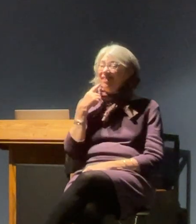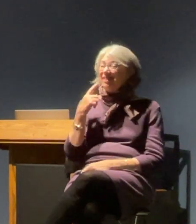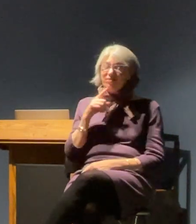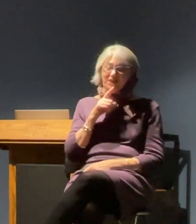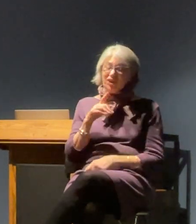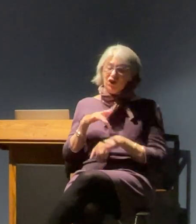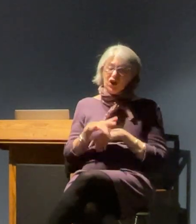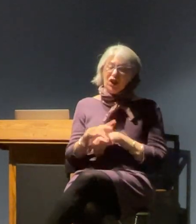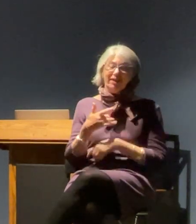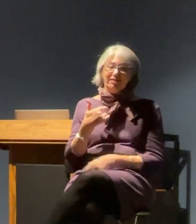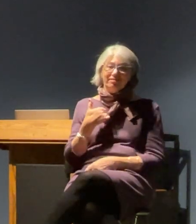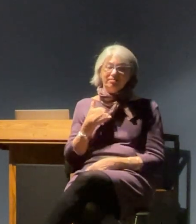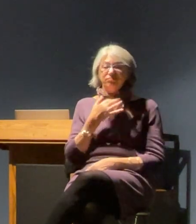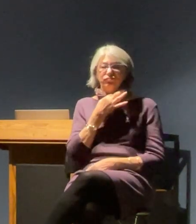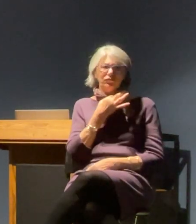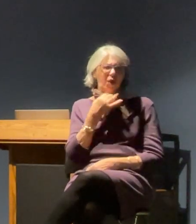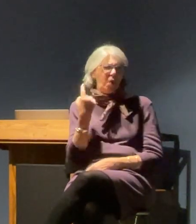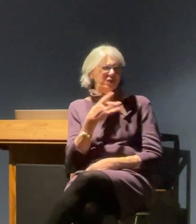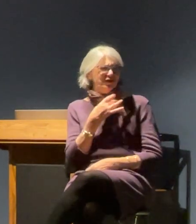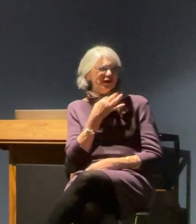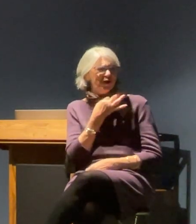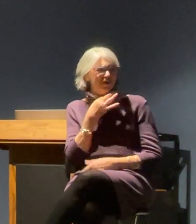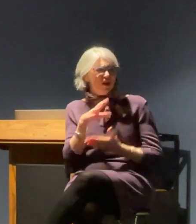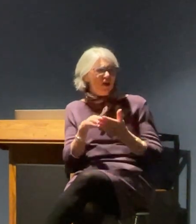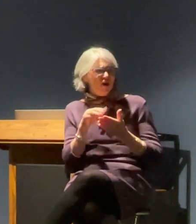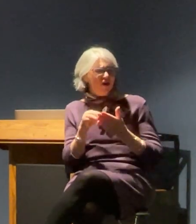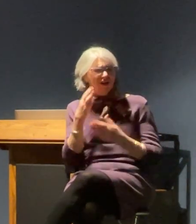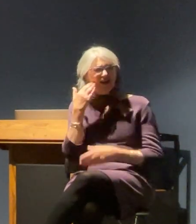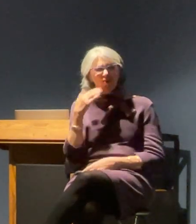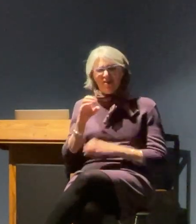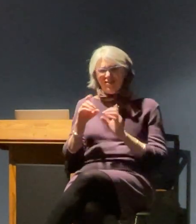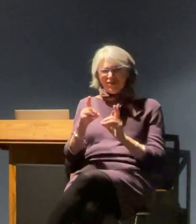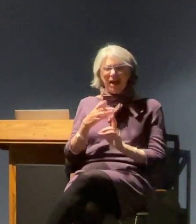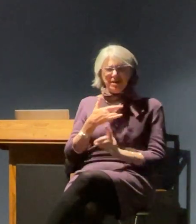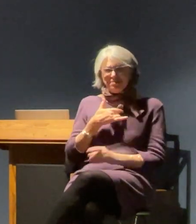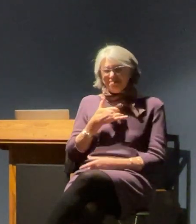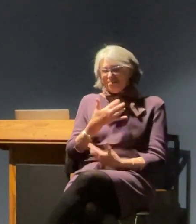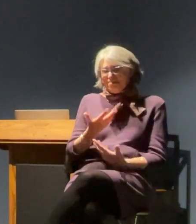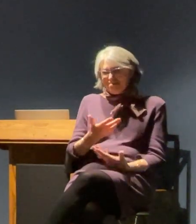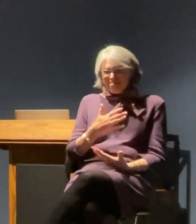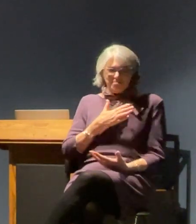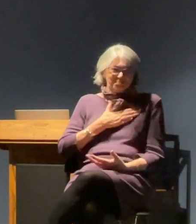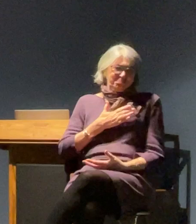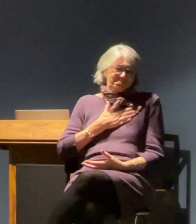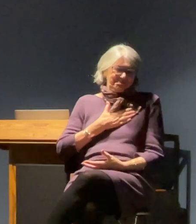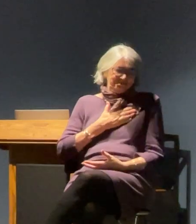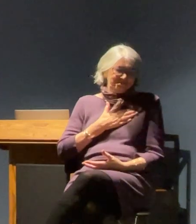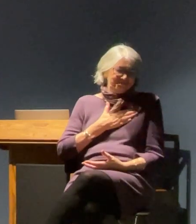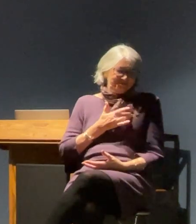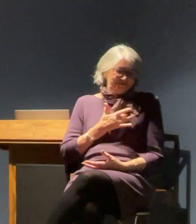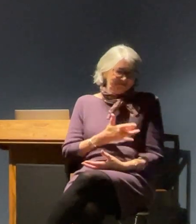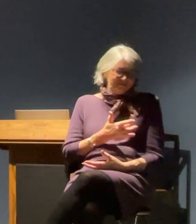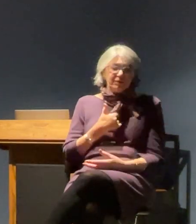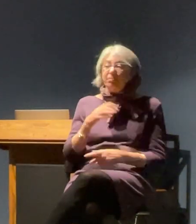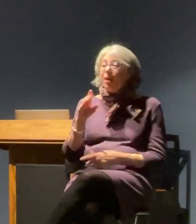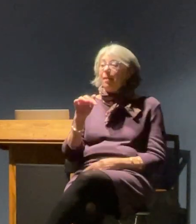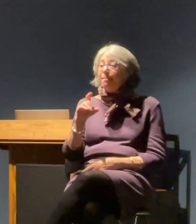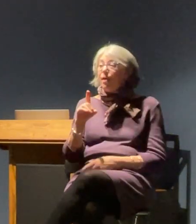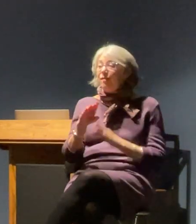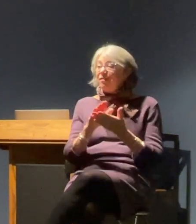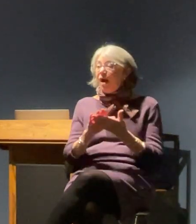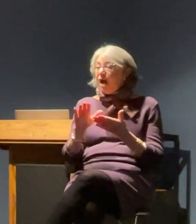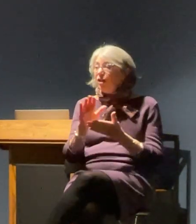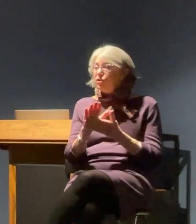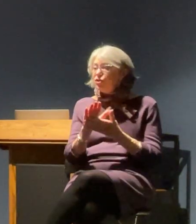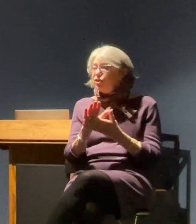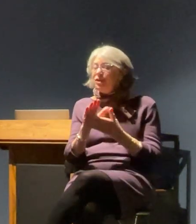on I kind of was a curious learner, so I knew education was my thing, but it really was when I knew Bard College was affording